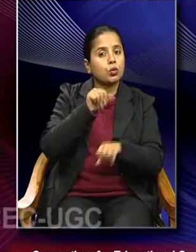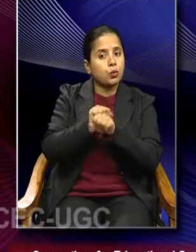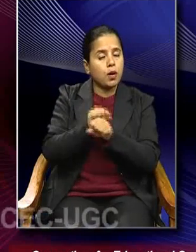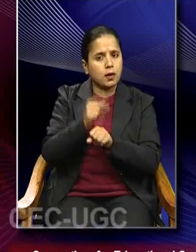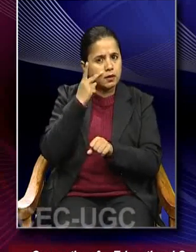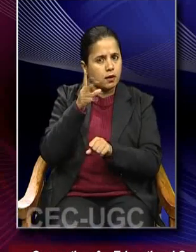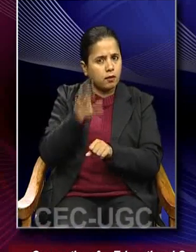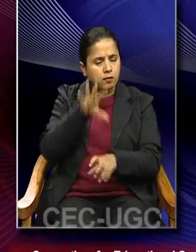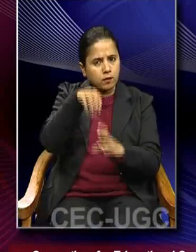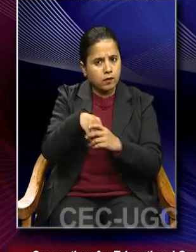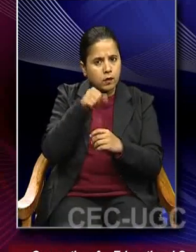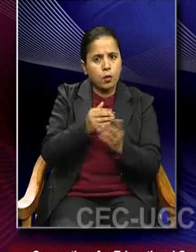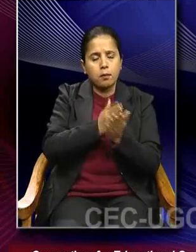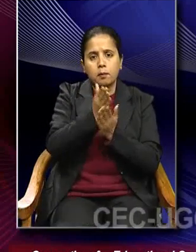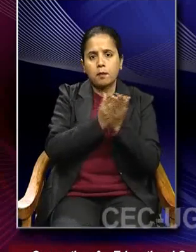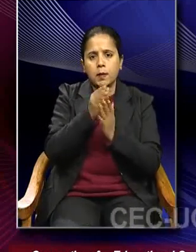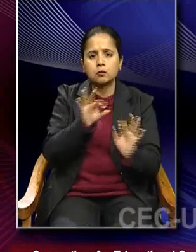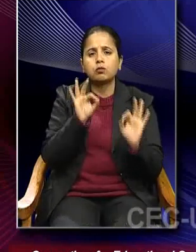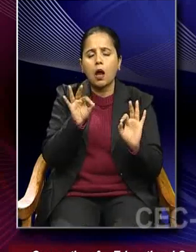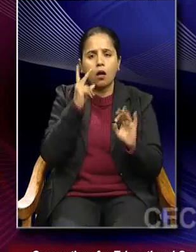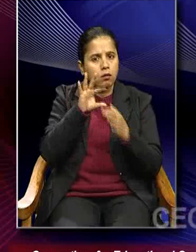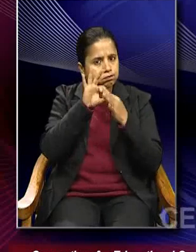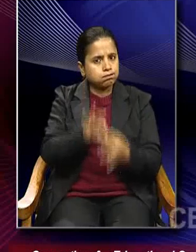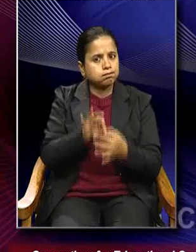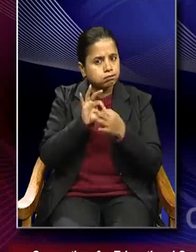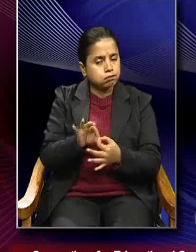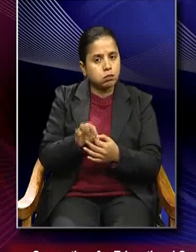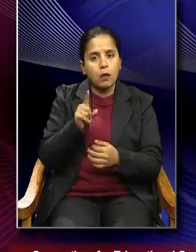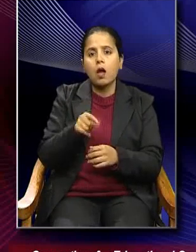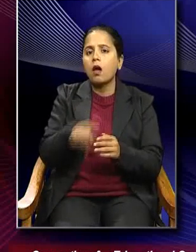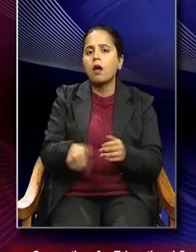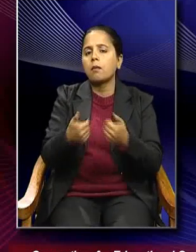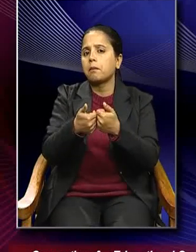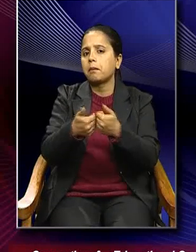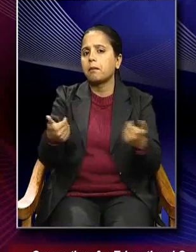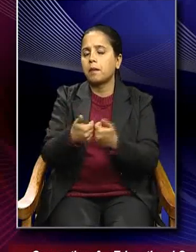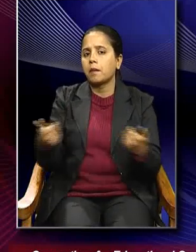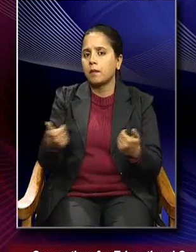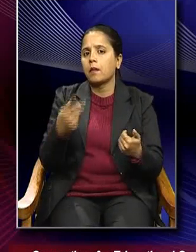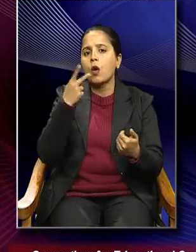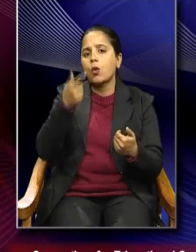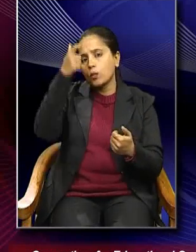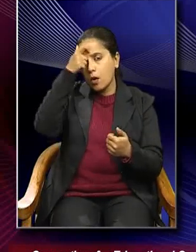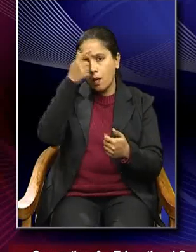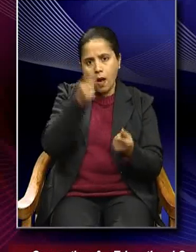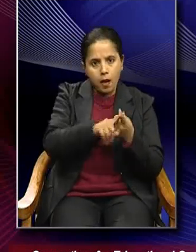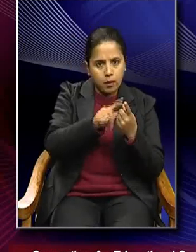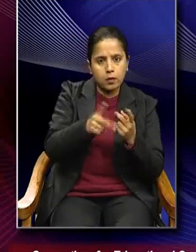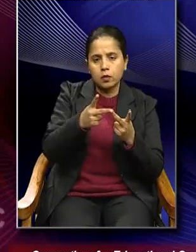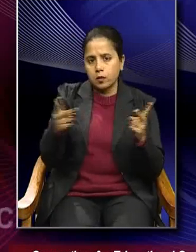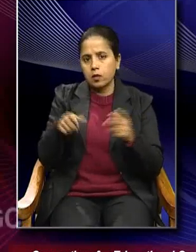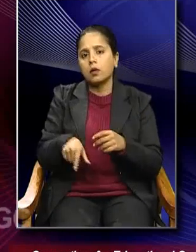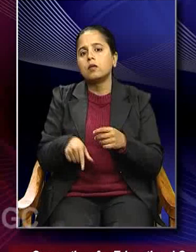hinges on a methodic specialization detached from content or problem or area